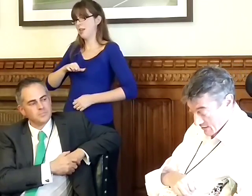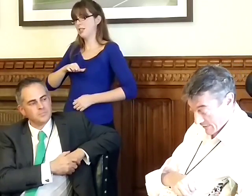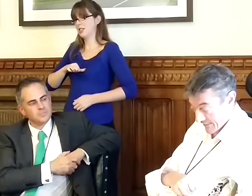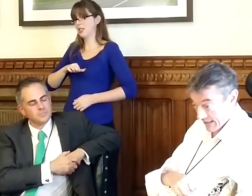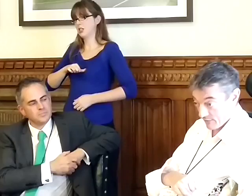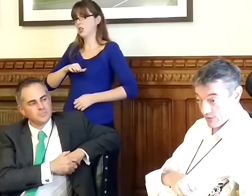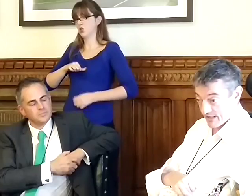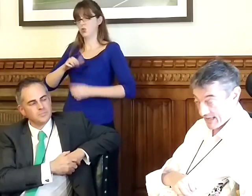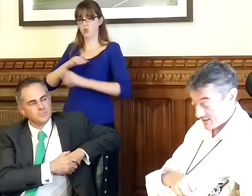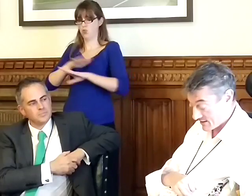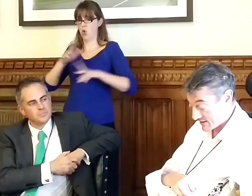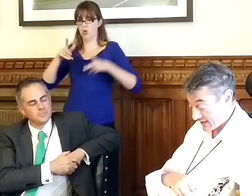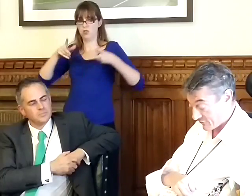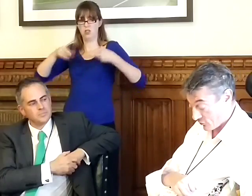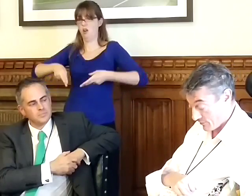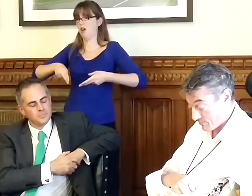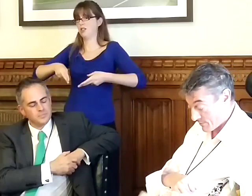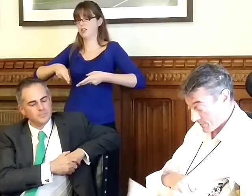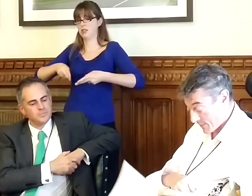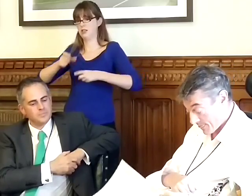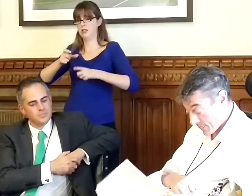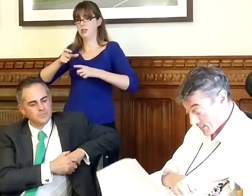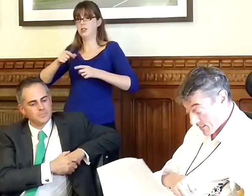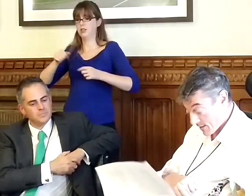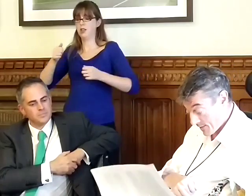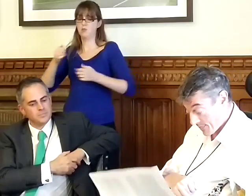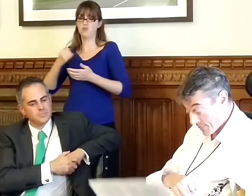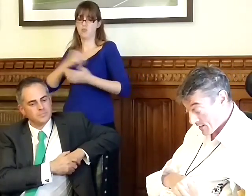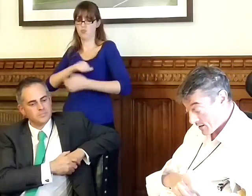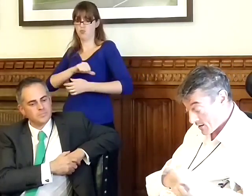children, but then went ahead and delivered on them.